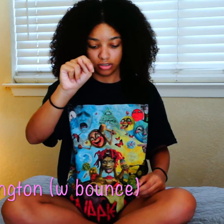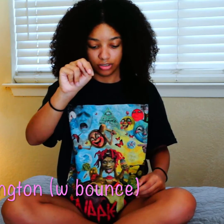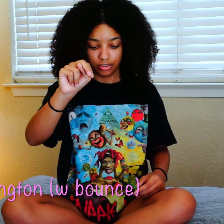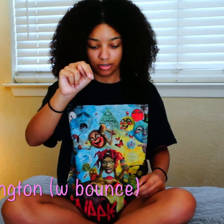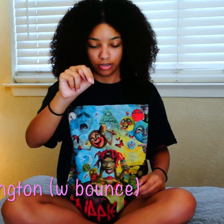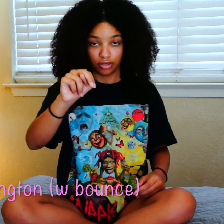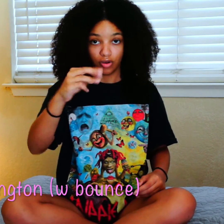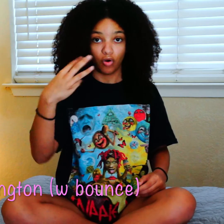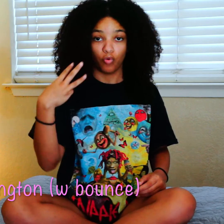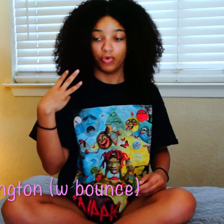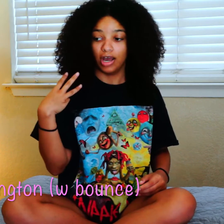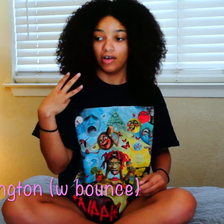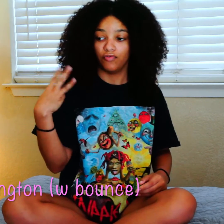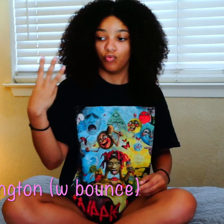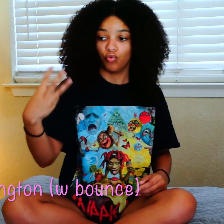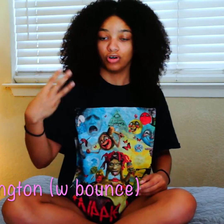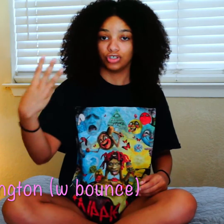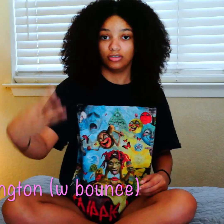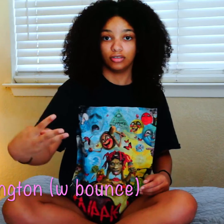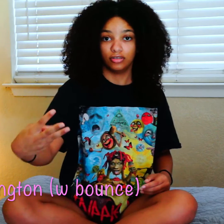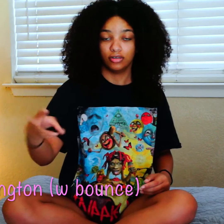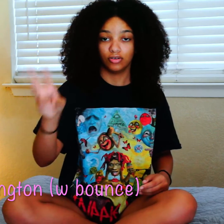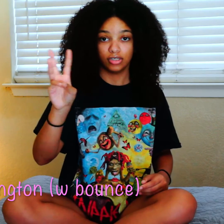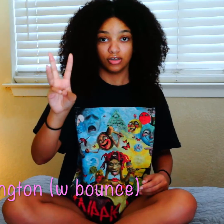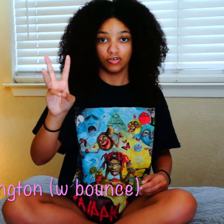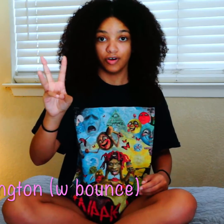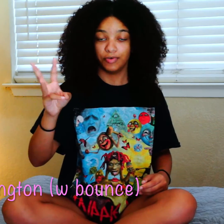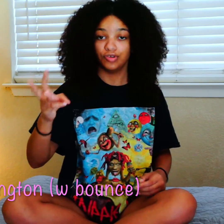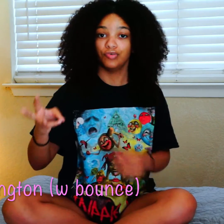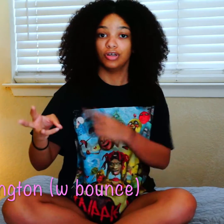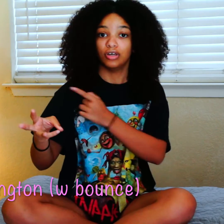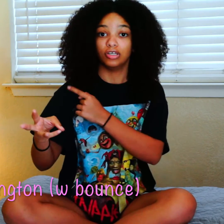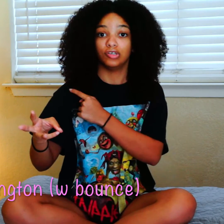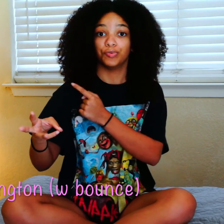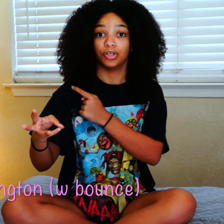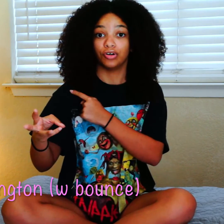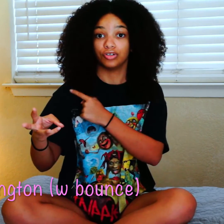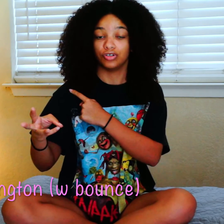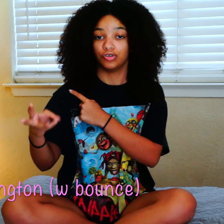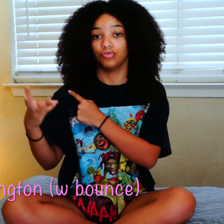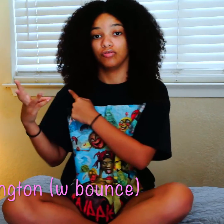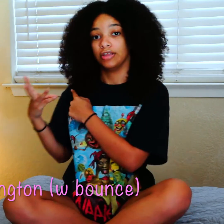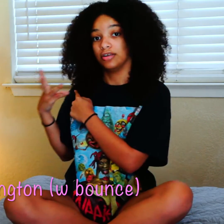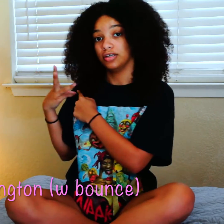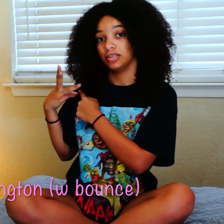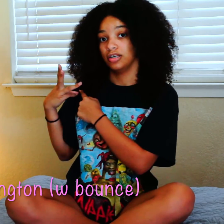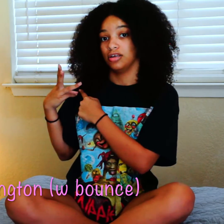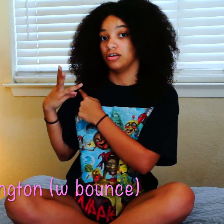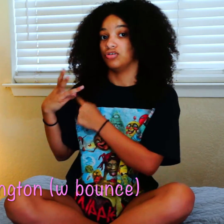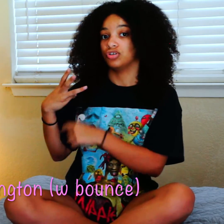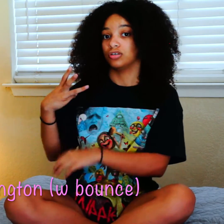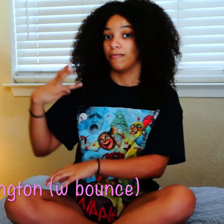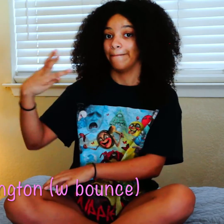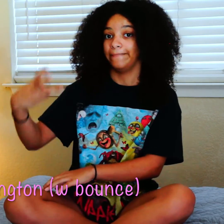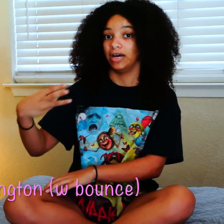Washington. We have Washington. So you take your W and you put it onto your shoulder like this, and you just bounce